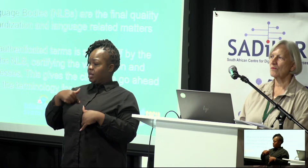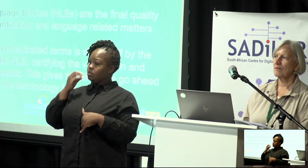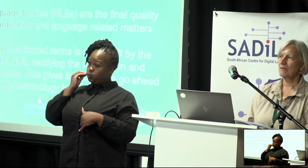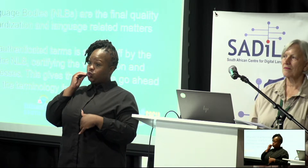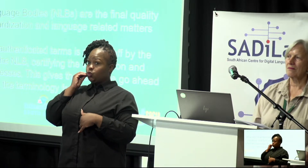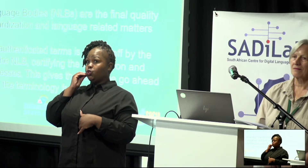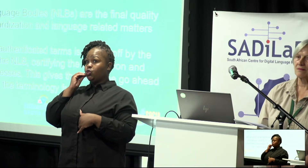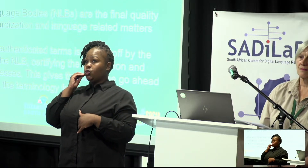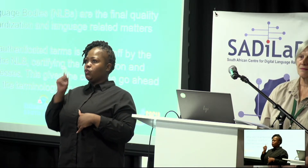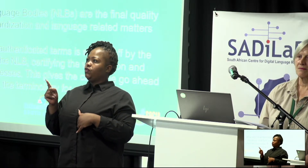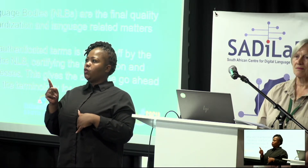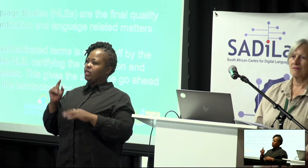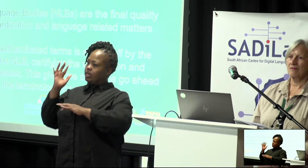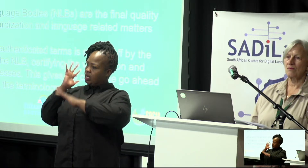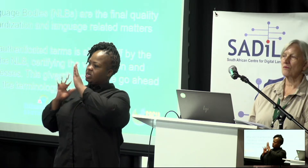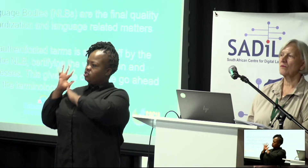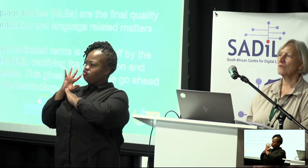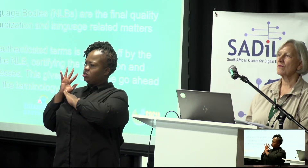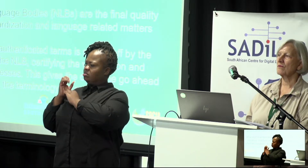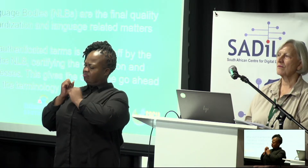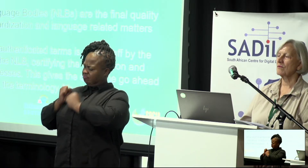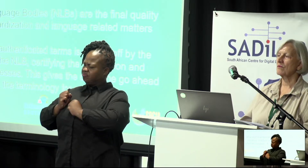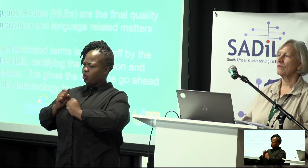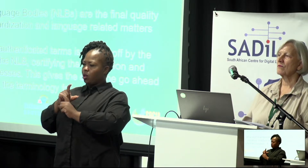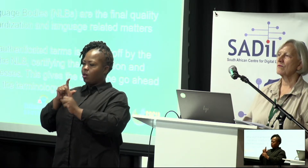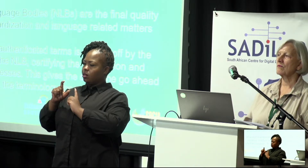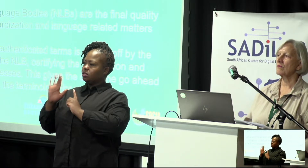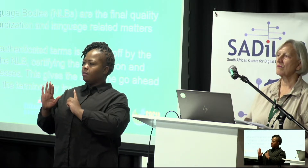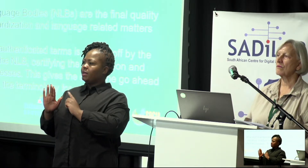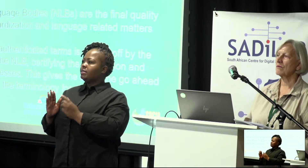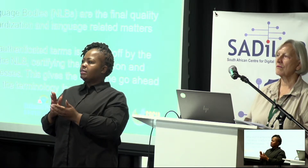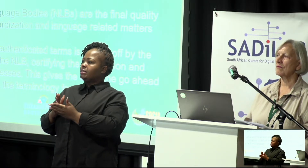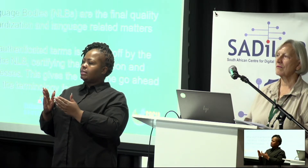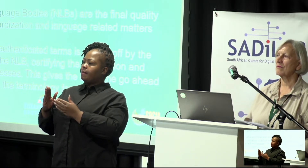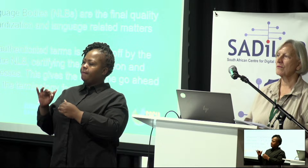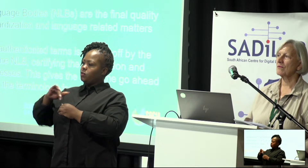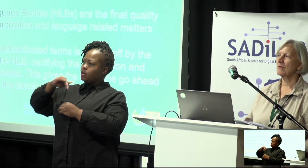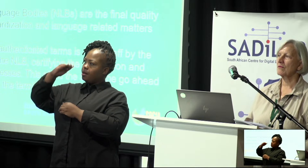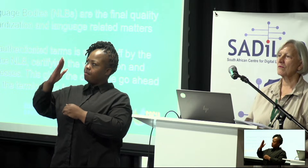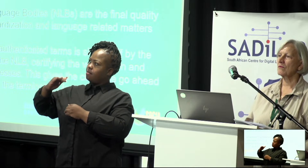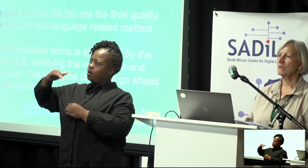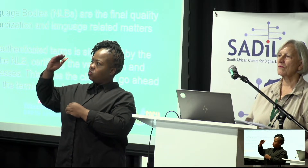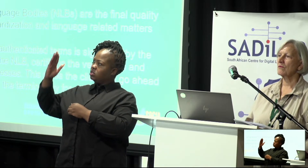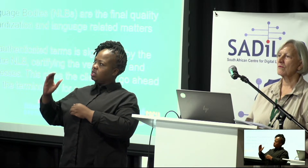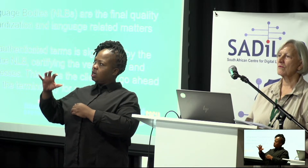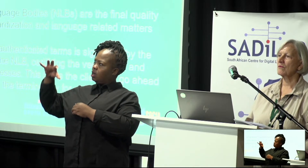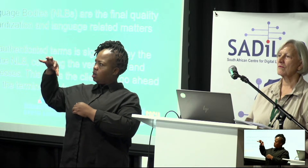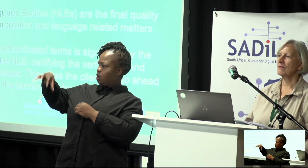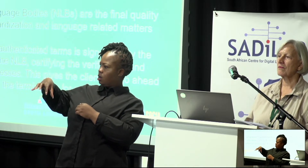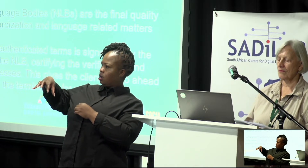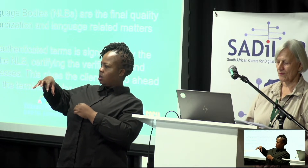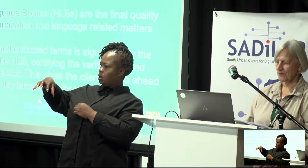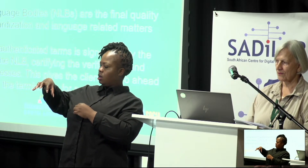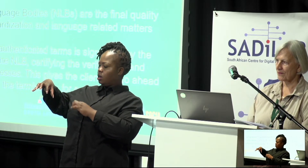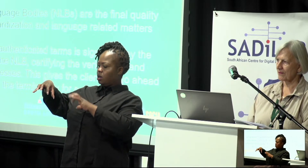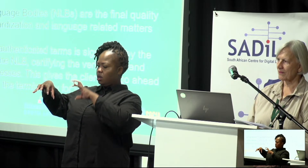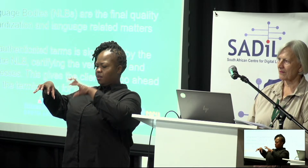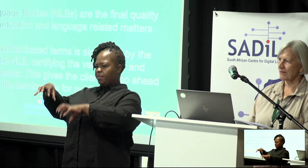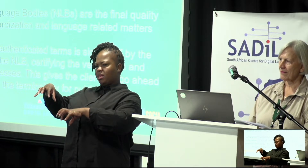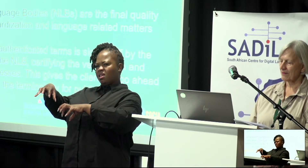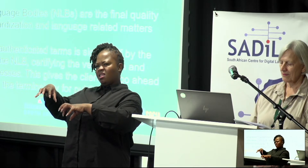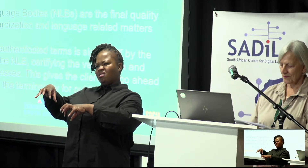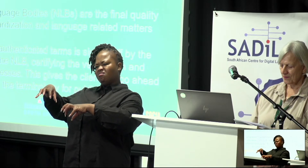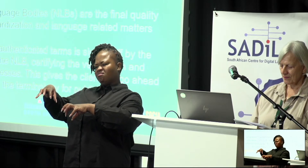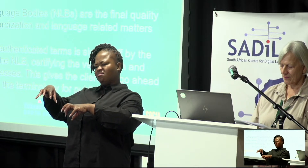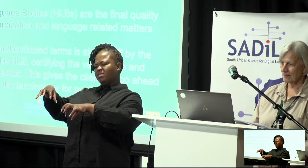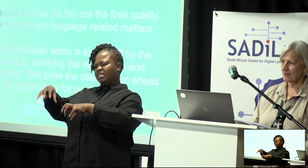Mosotho. And so there's a specific patch of the mountain that is different from all the other